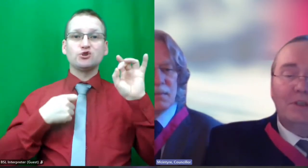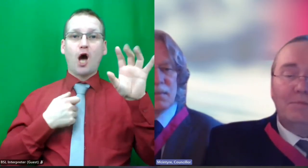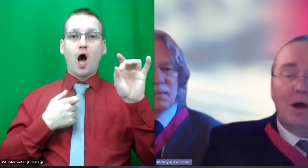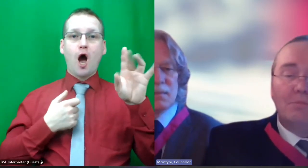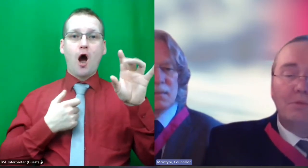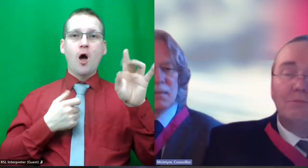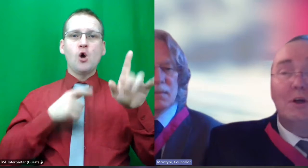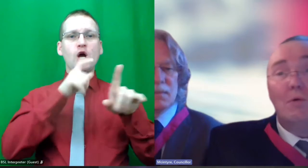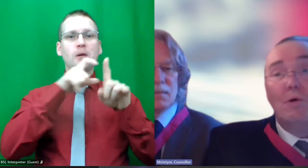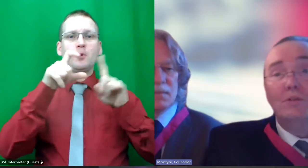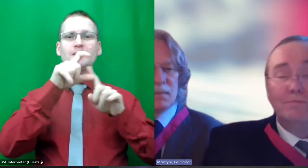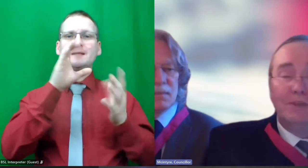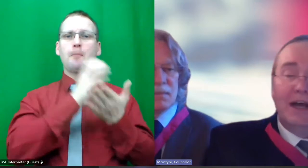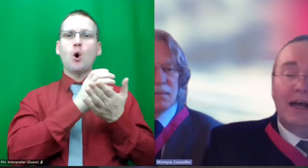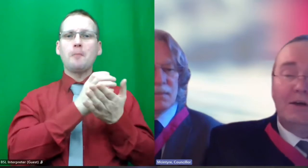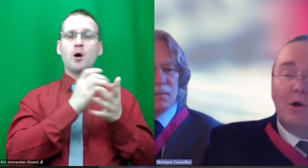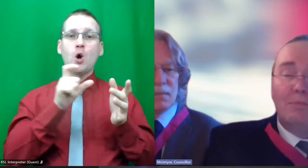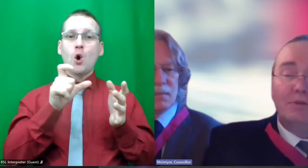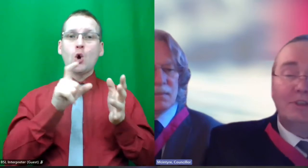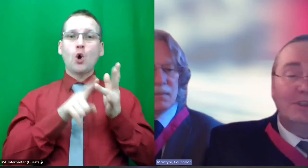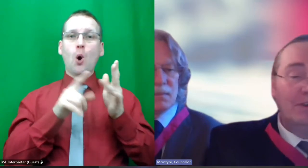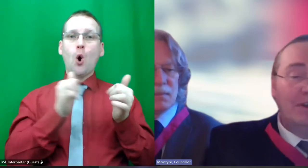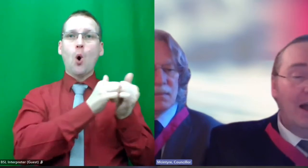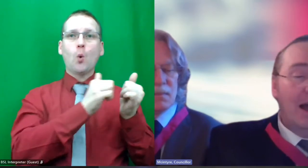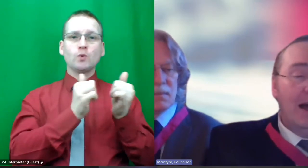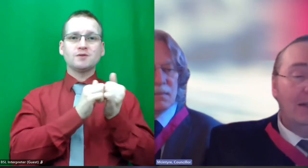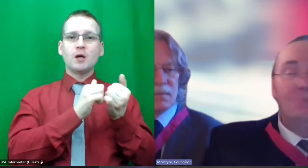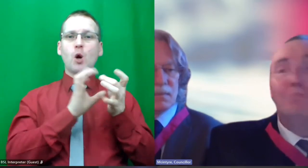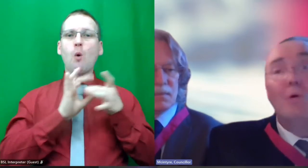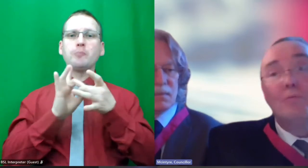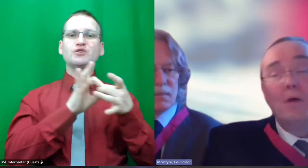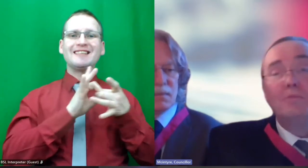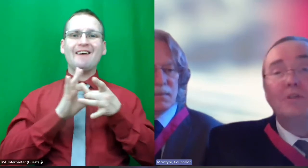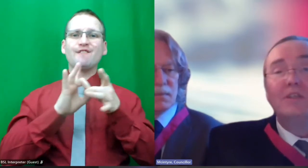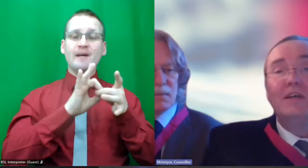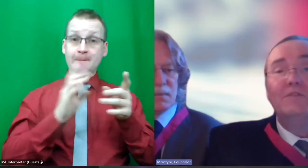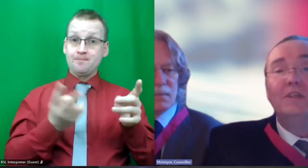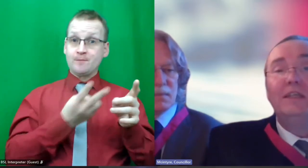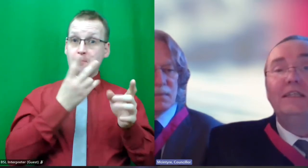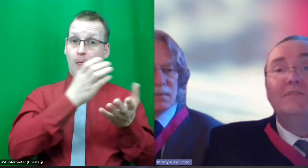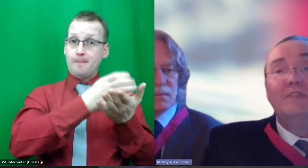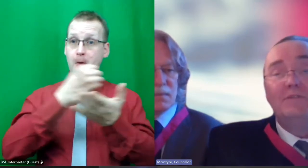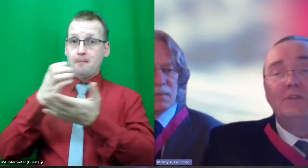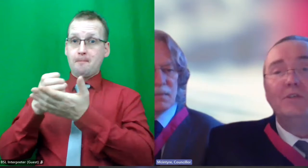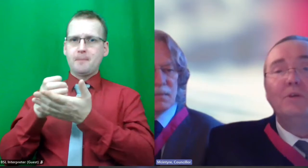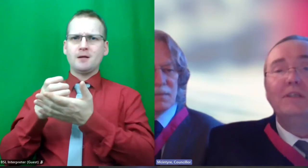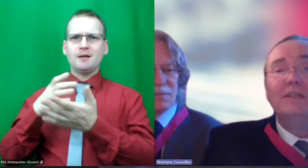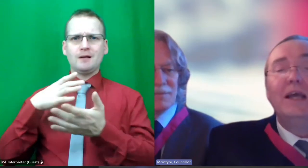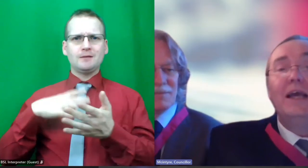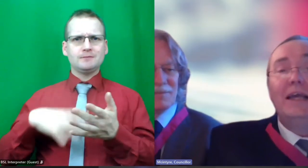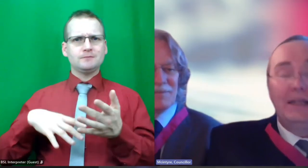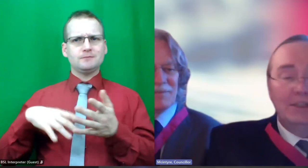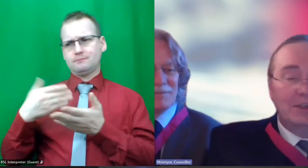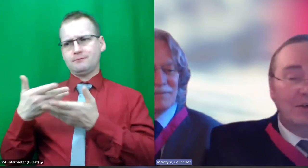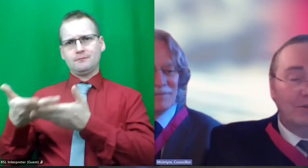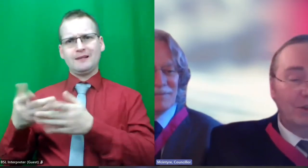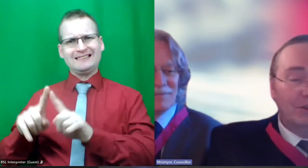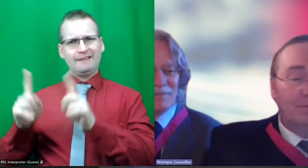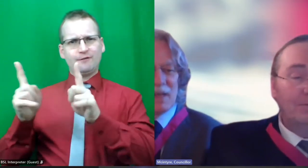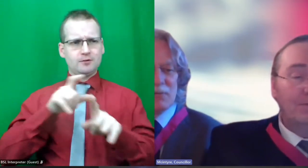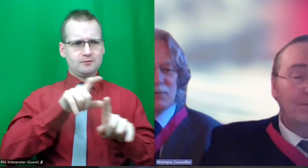is a community pub, co-owned, a cooperative, and both pubs are serving the needs of different communities here